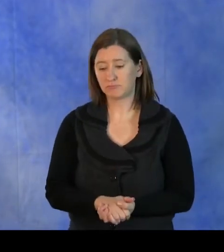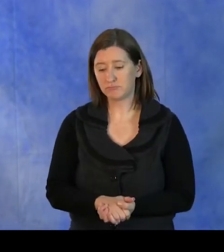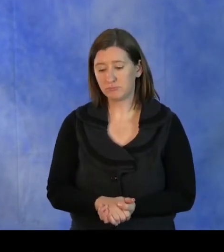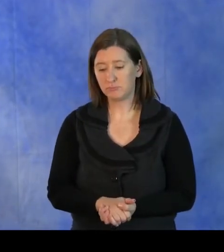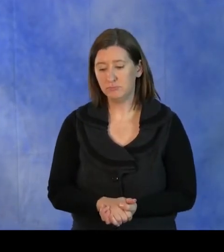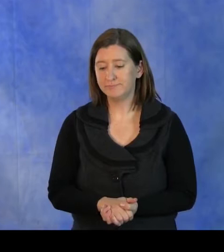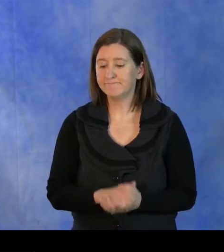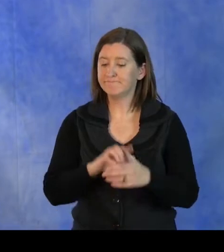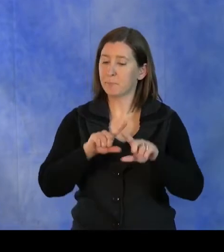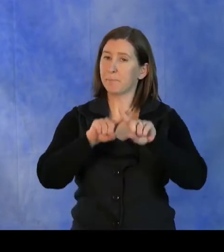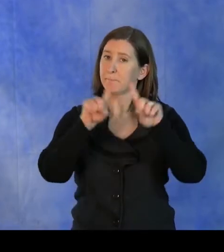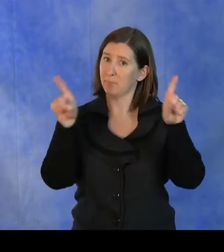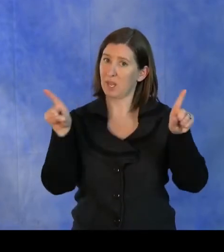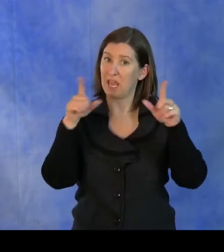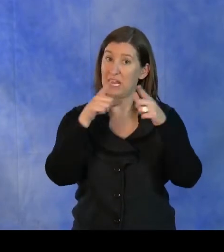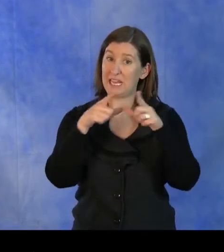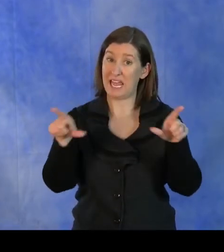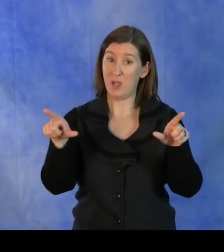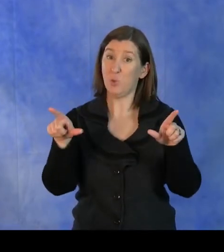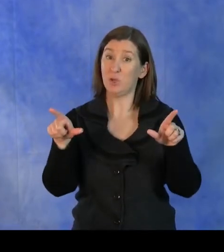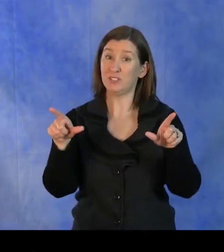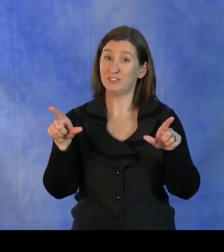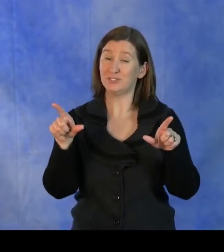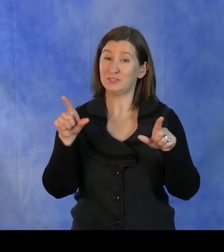everything being visual.